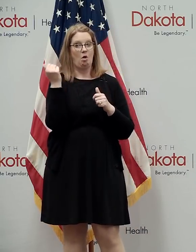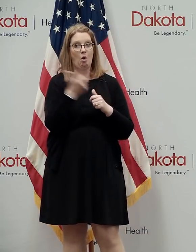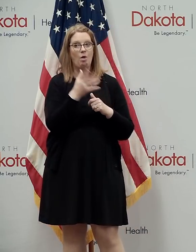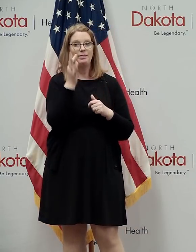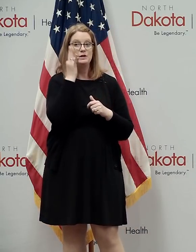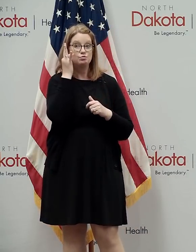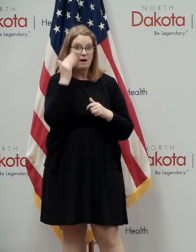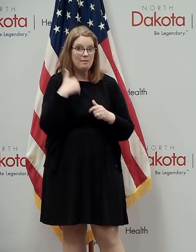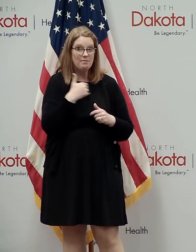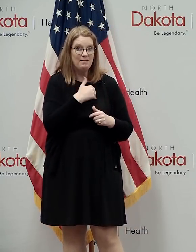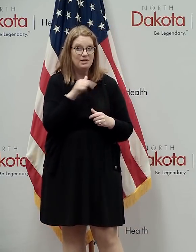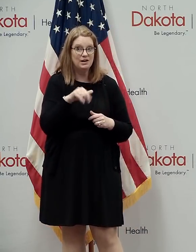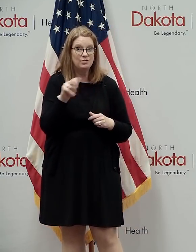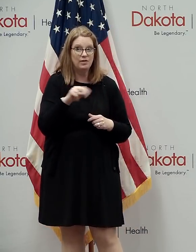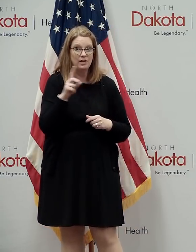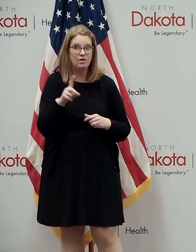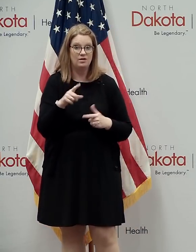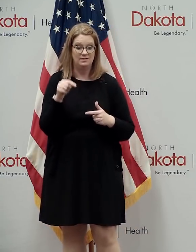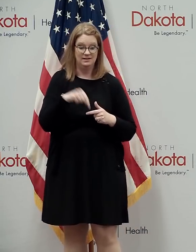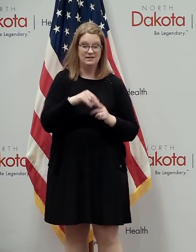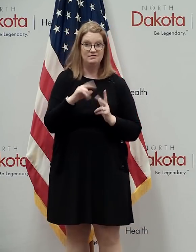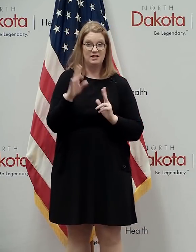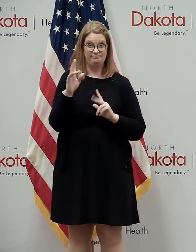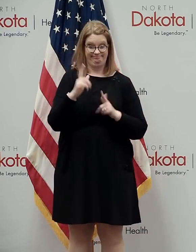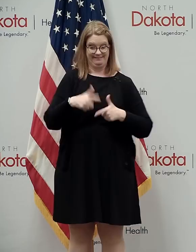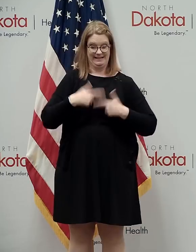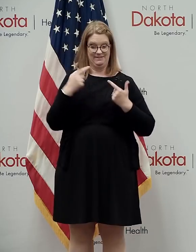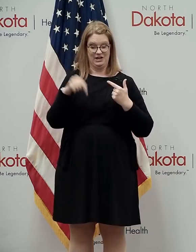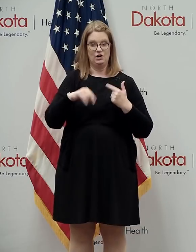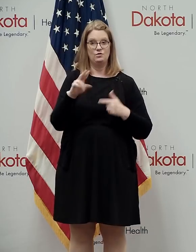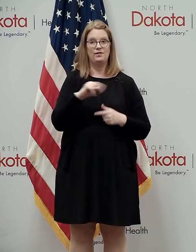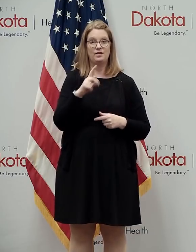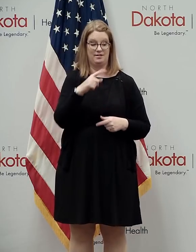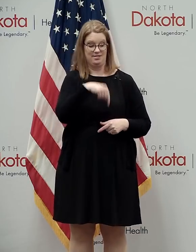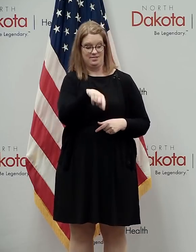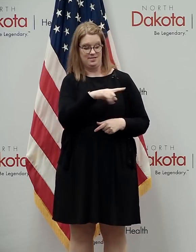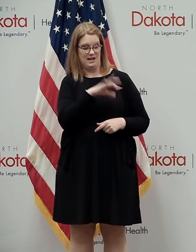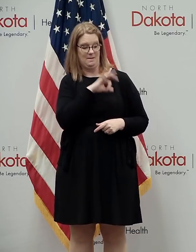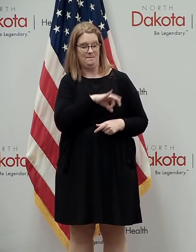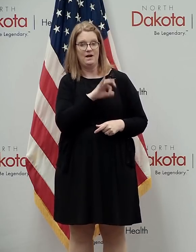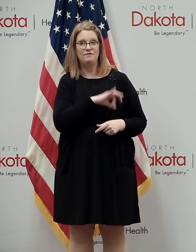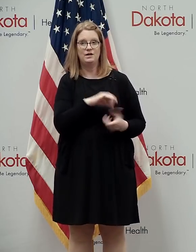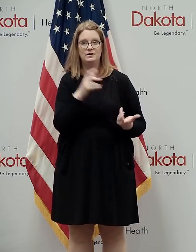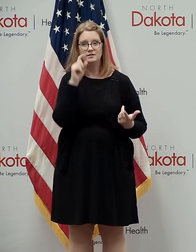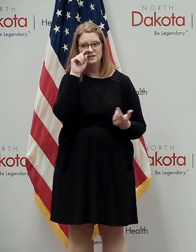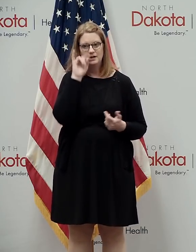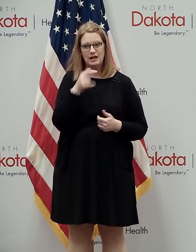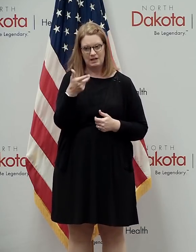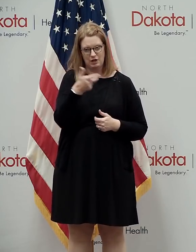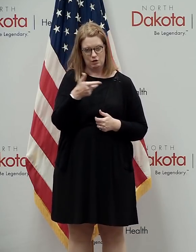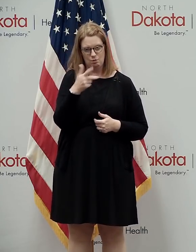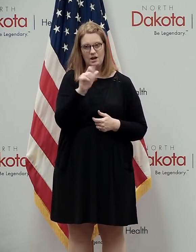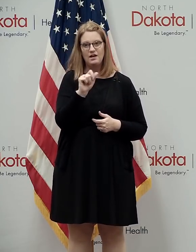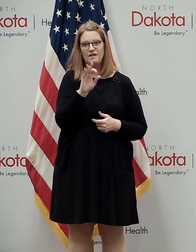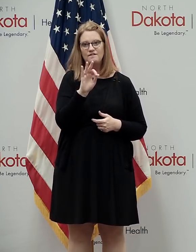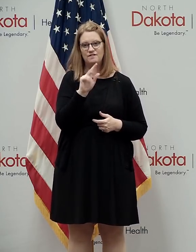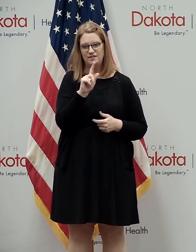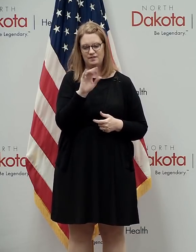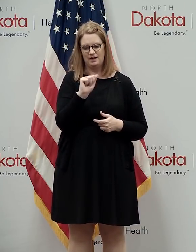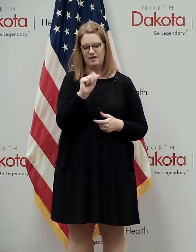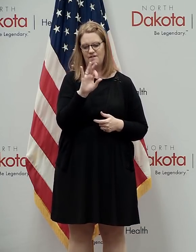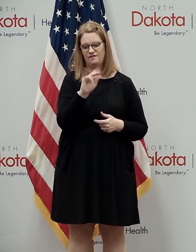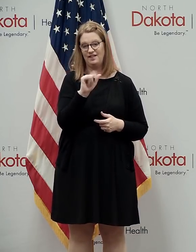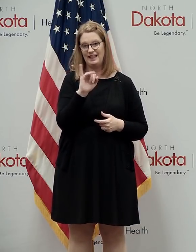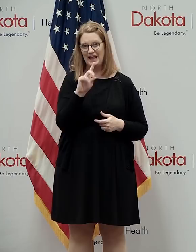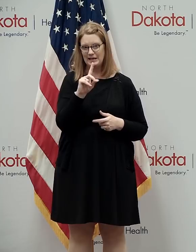member in North Dakota who are also citizens in North Dakota, because they all benefit, and certainly everybody at the 3 affiliated tribes benefits when this pipeline is